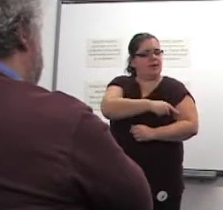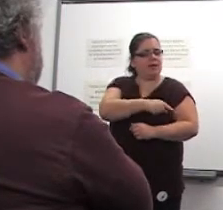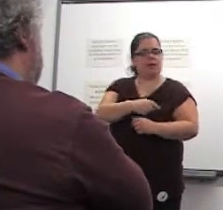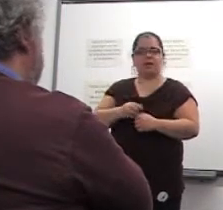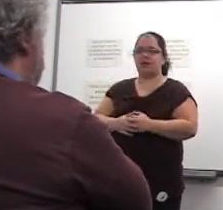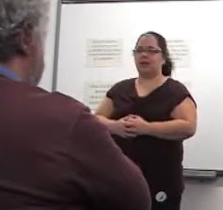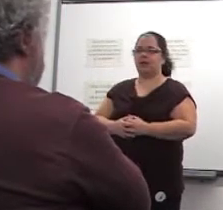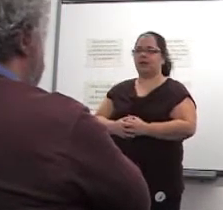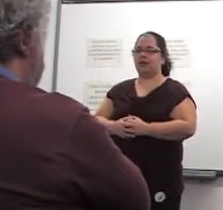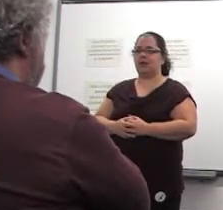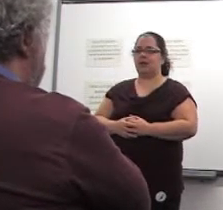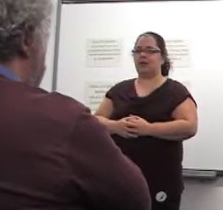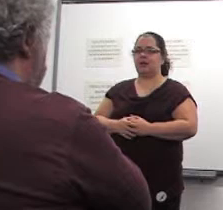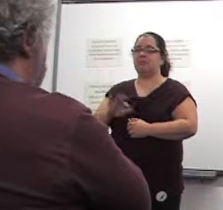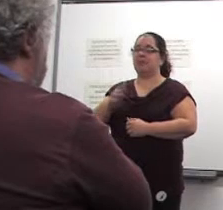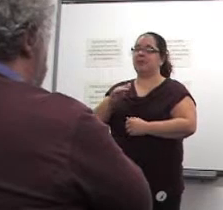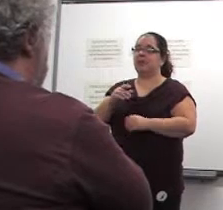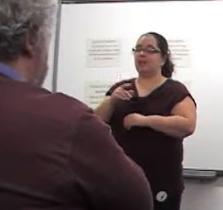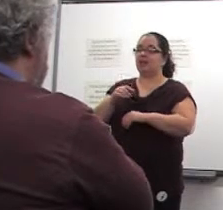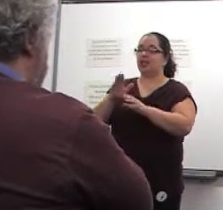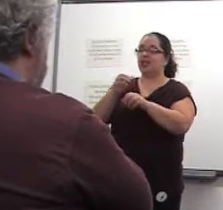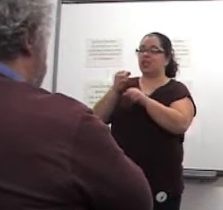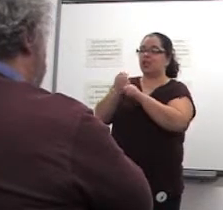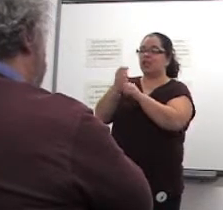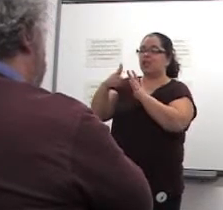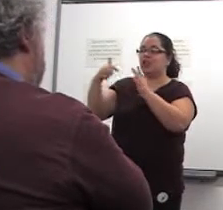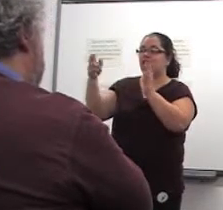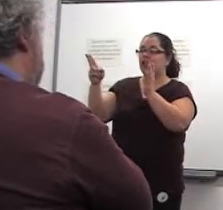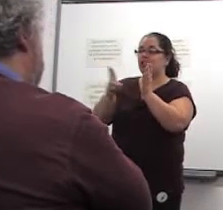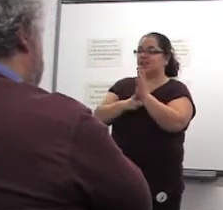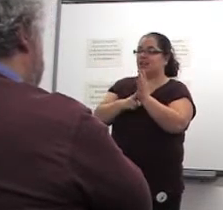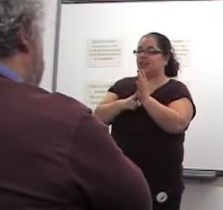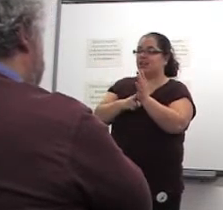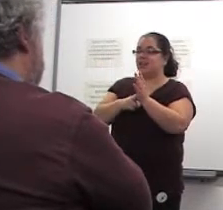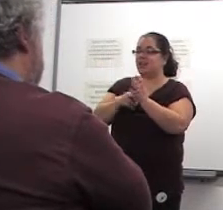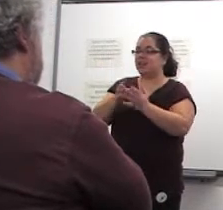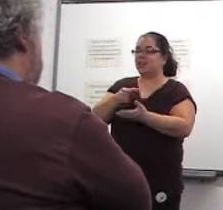"Maybe some sloe gin. There should be a good crop."